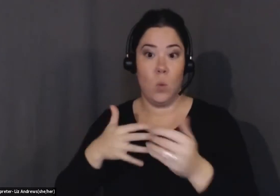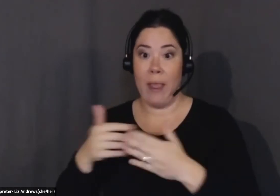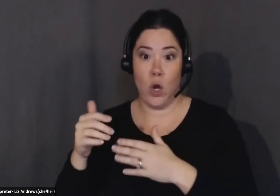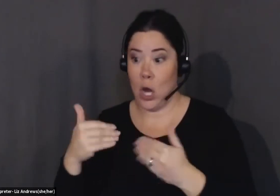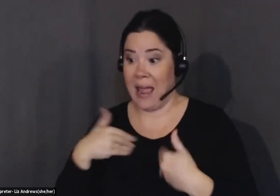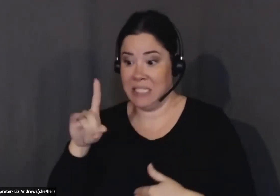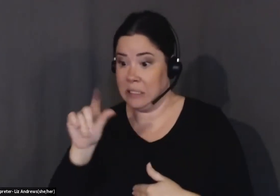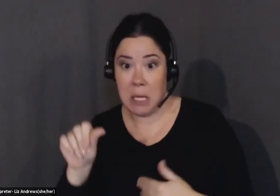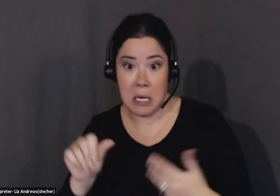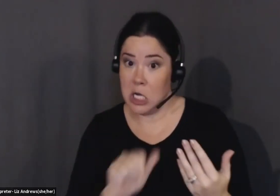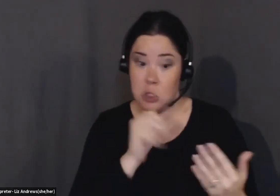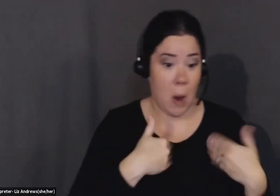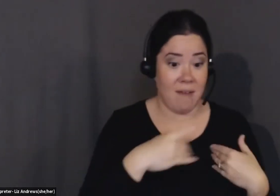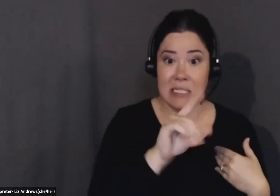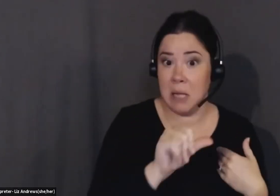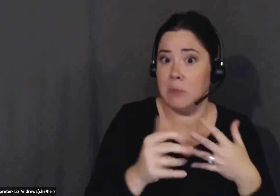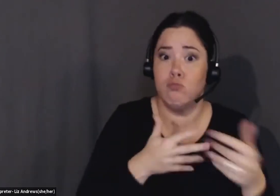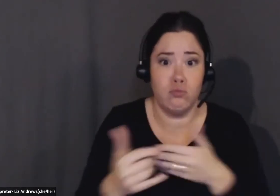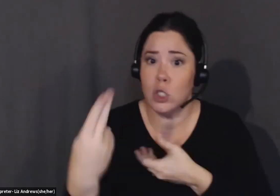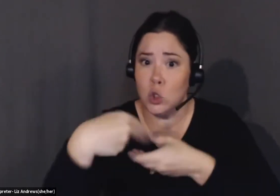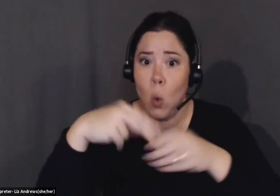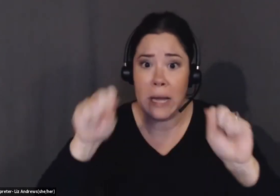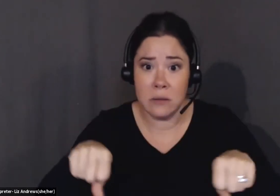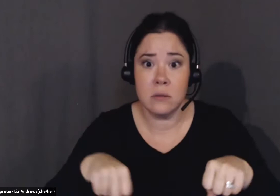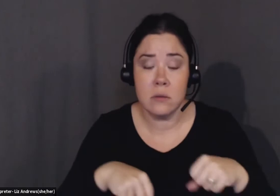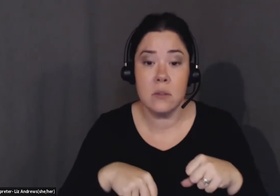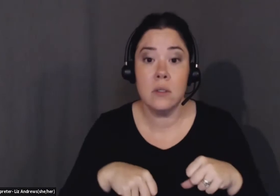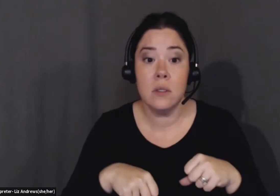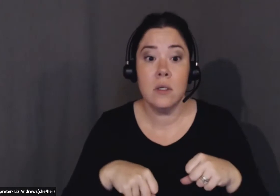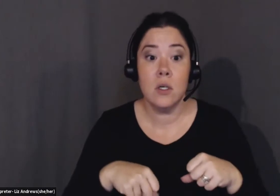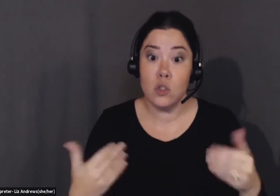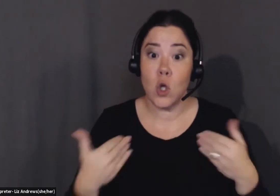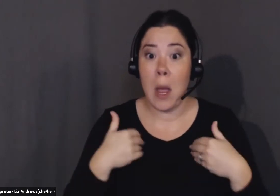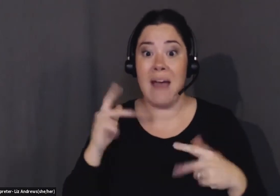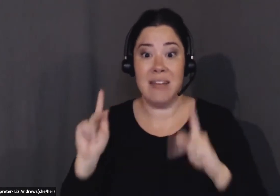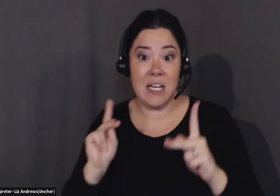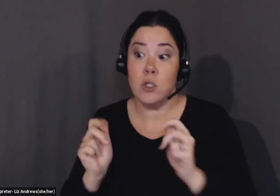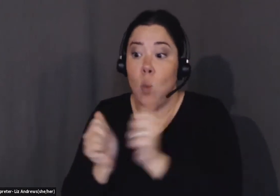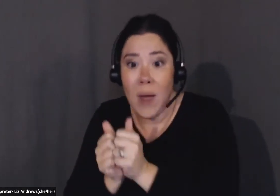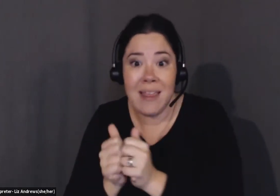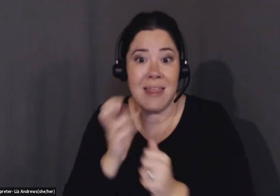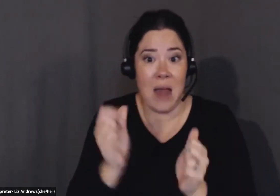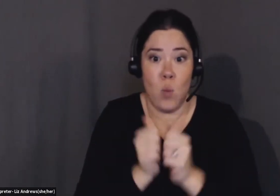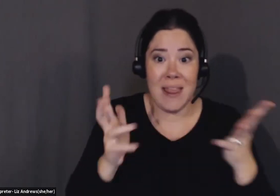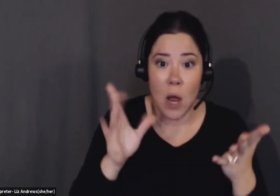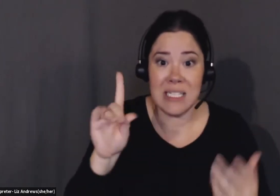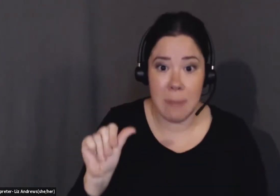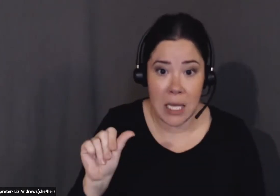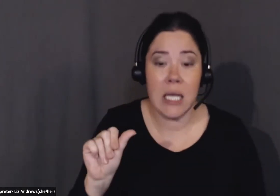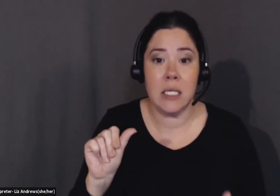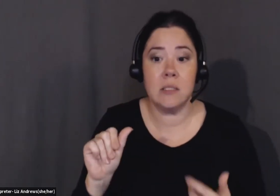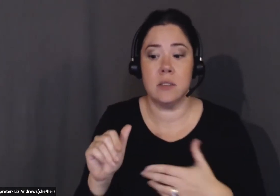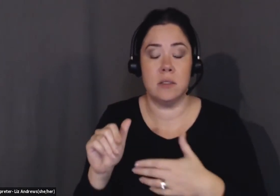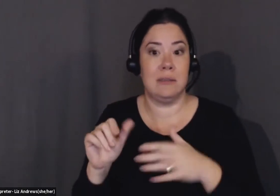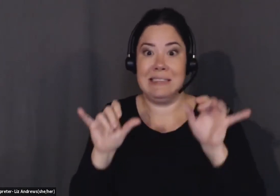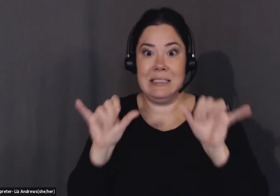not, so that you have individuals with or without disabilities sharing the same